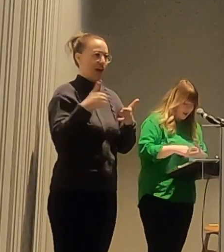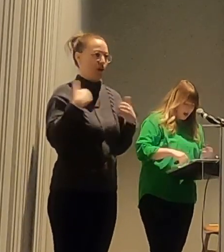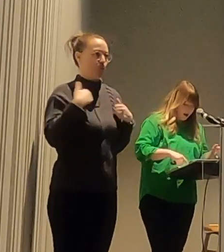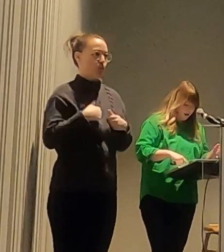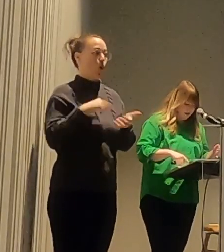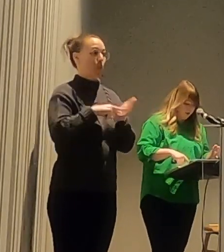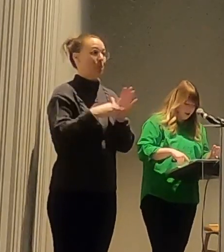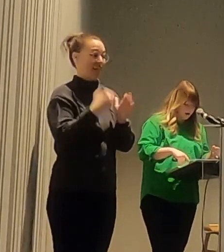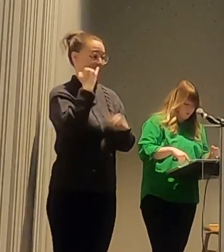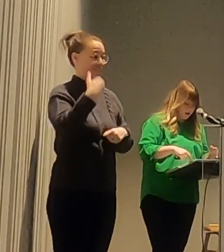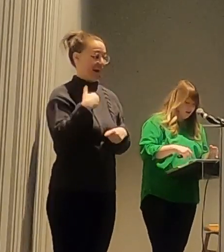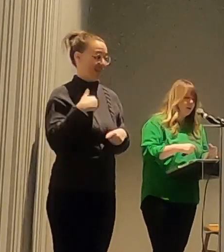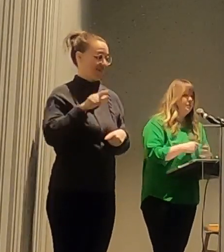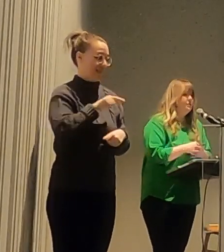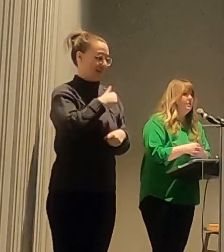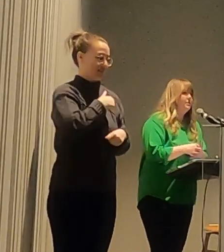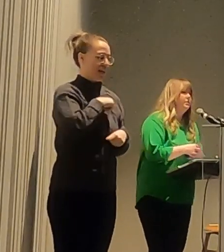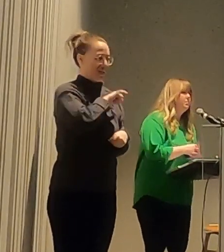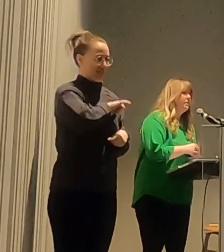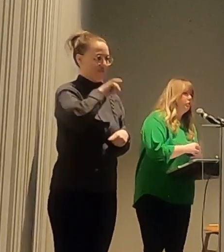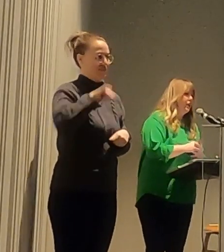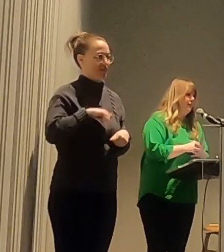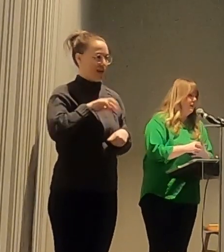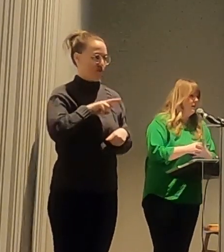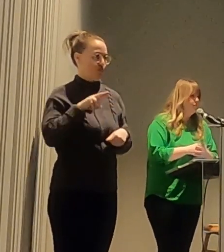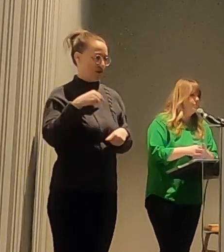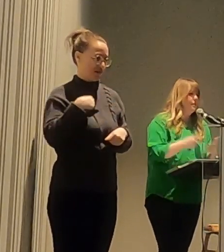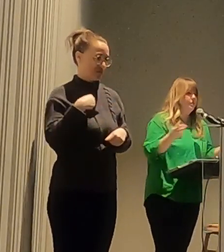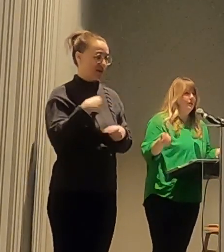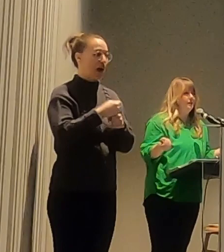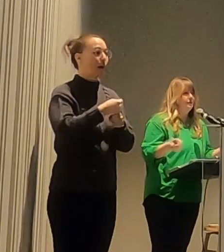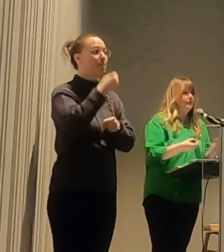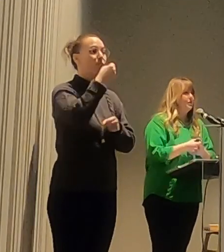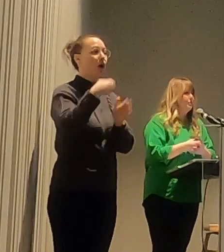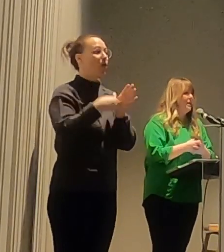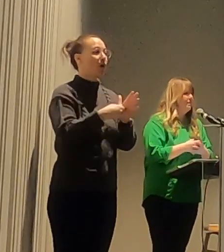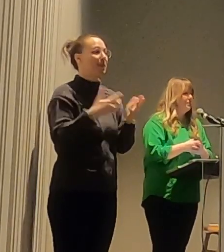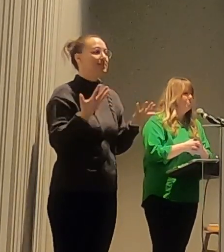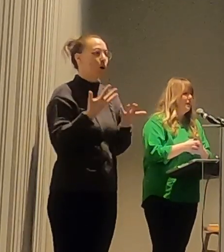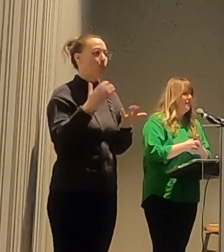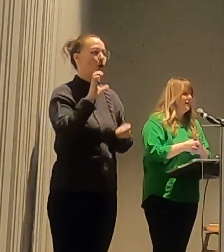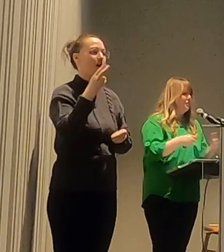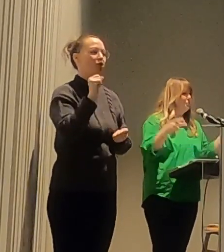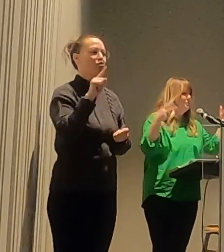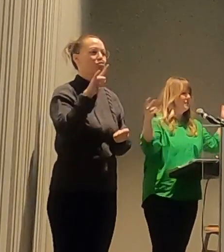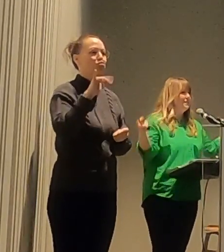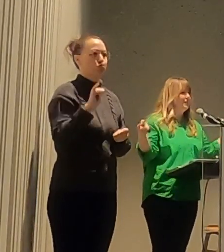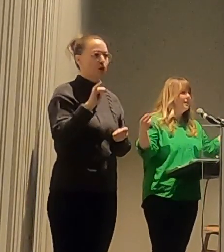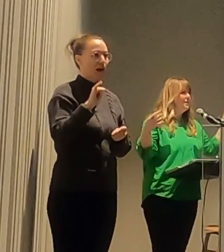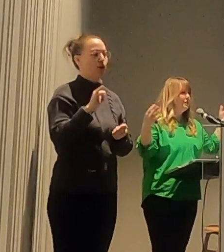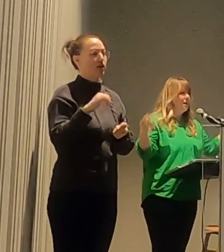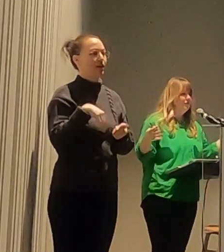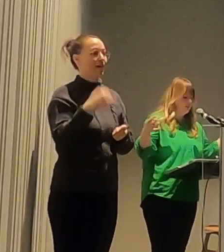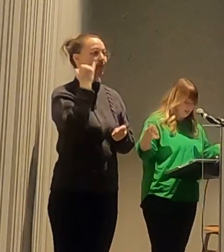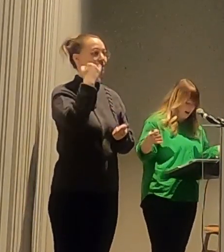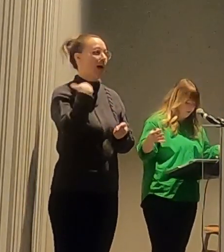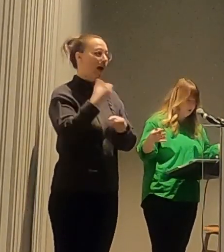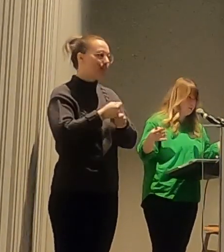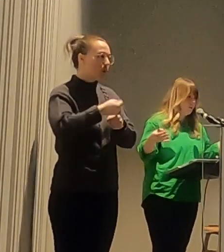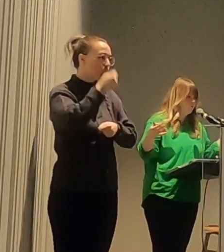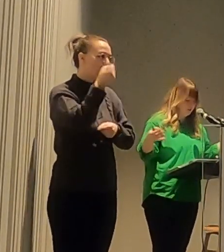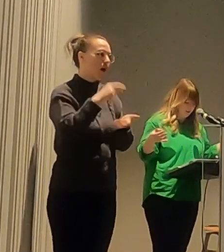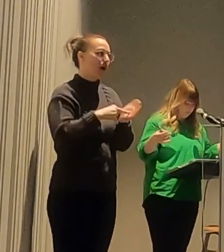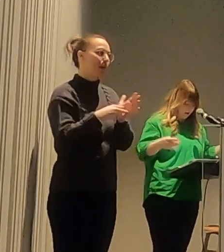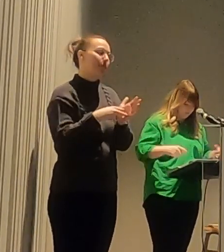side. And the umbrella is used as a symbol of charity. So think of, you have an umbrella and you use it to cover, to